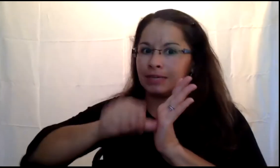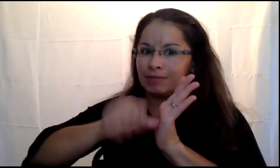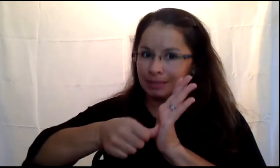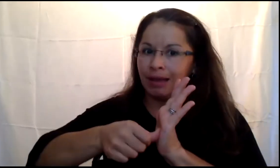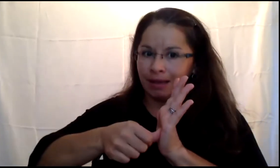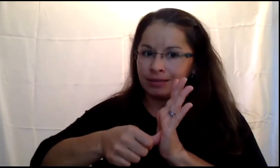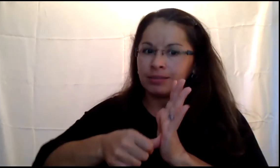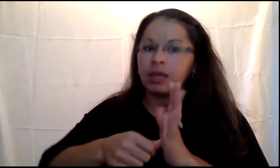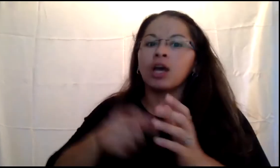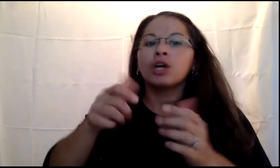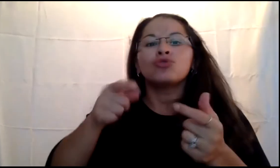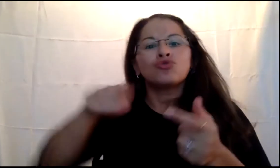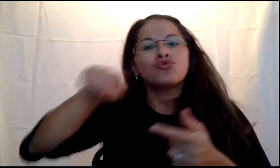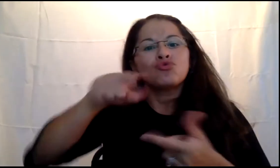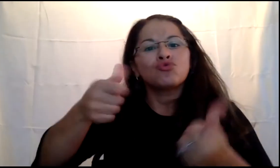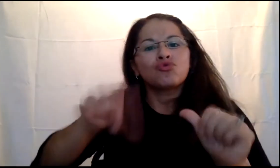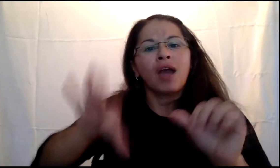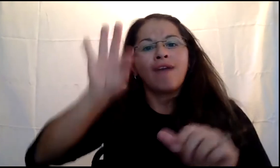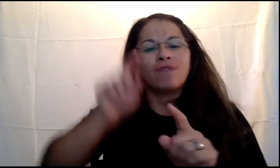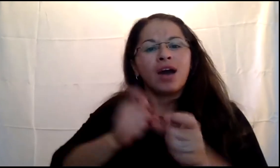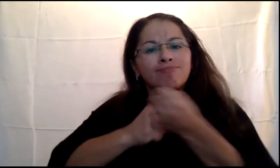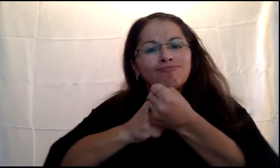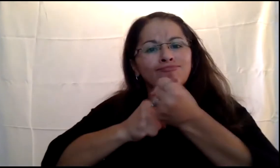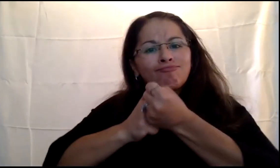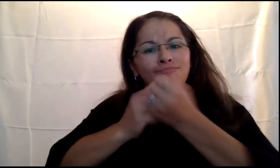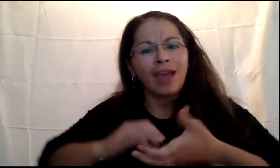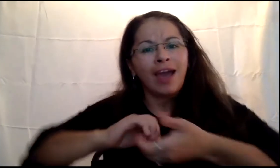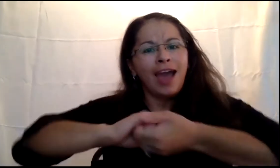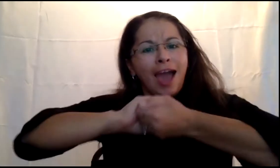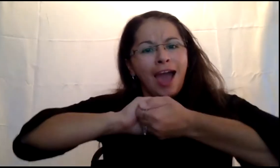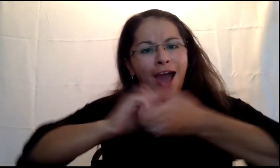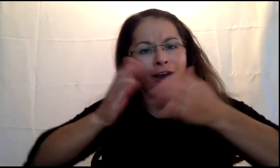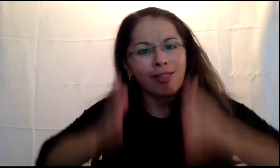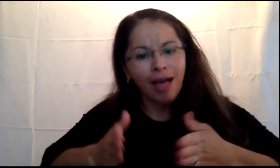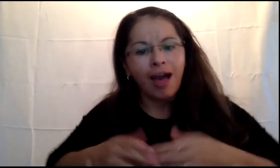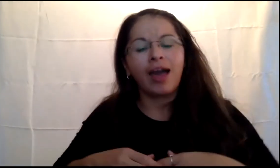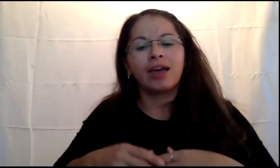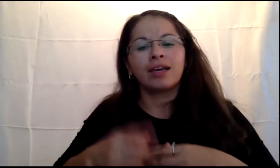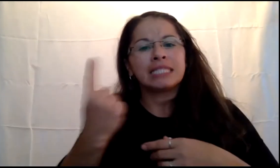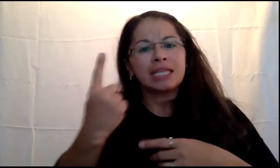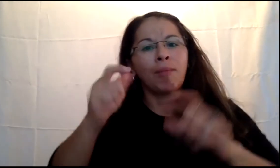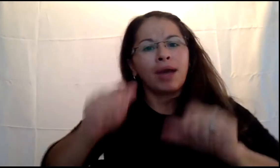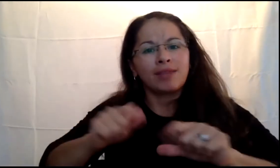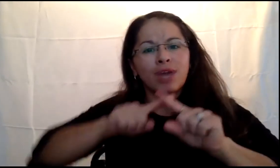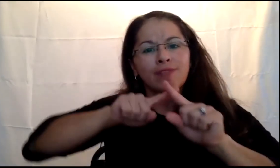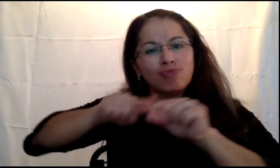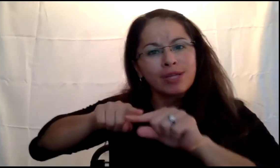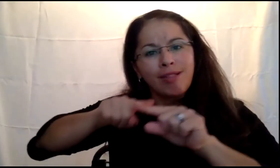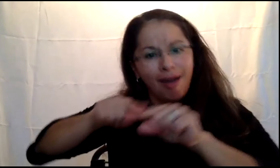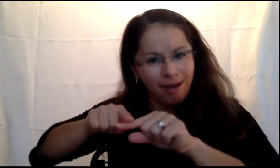or that friend, that ally that you can rely on. A lot of the admission officers, a lot of your high school counselors, a lot of the